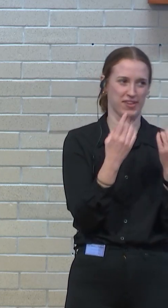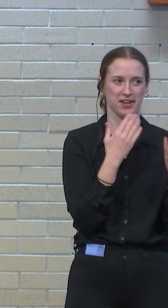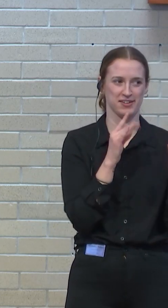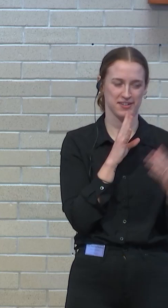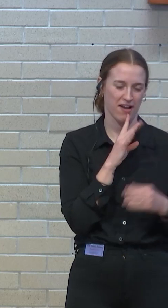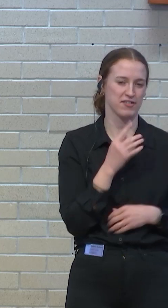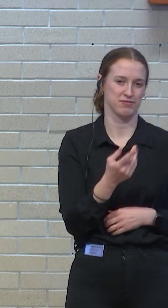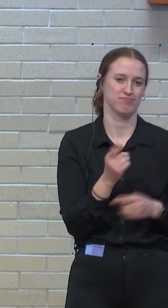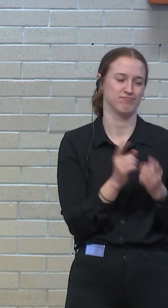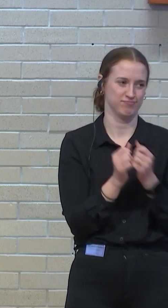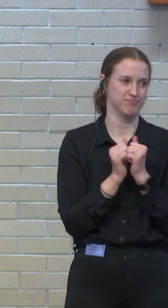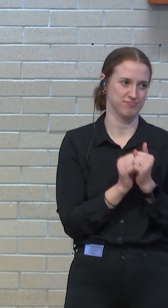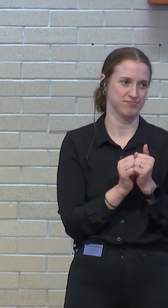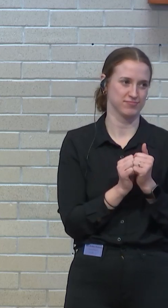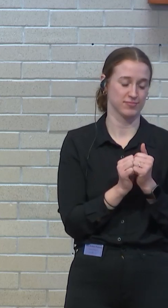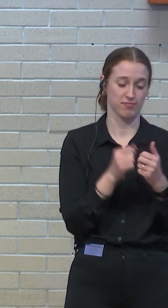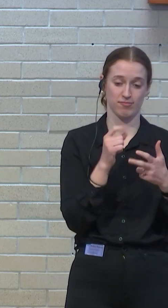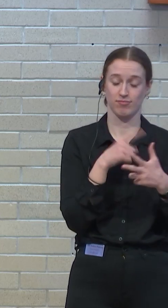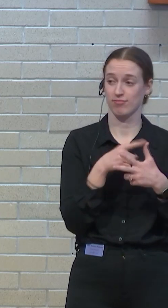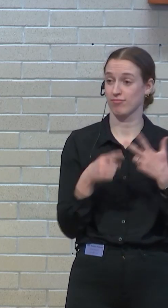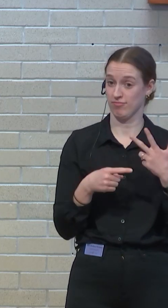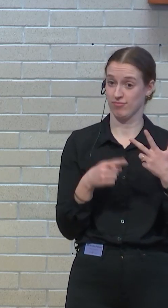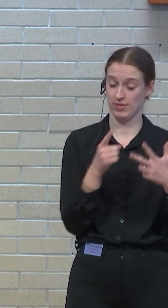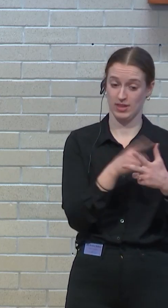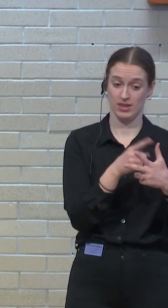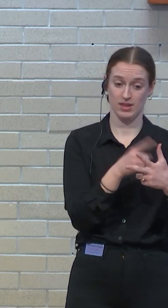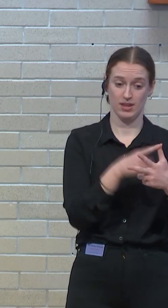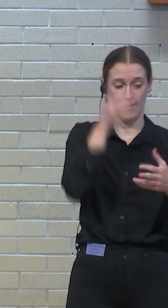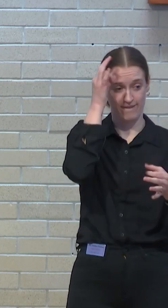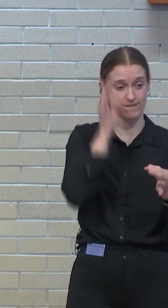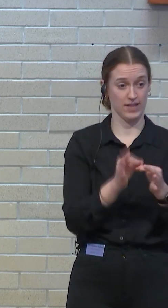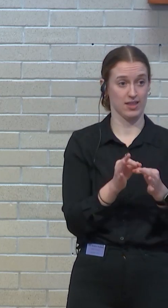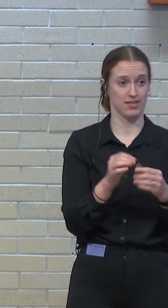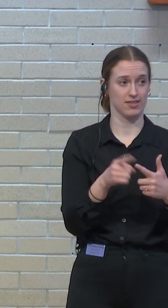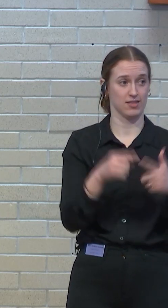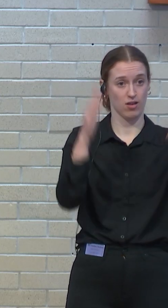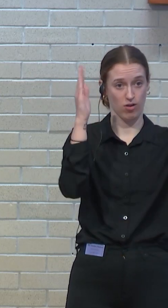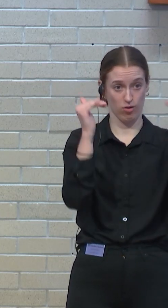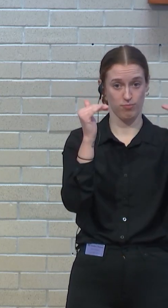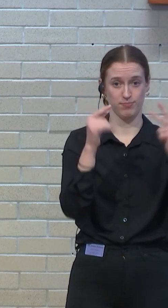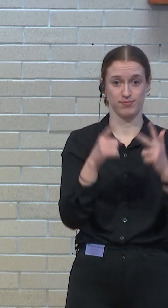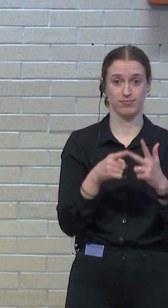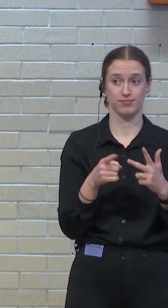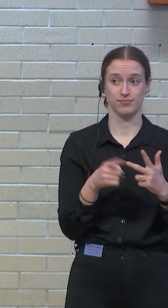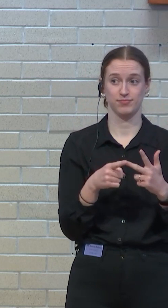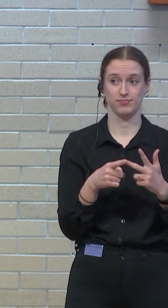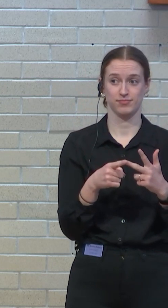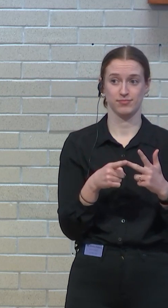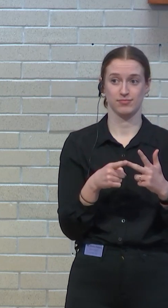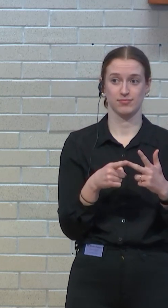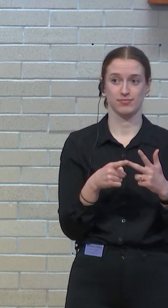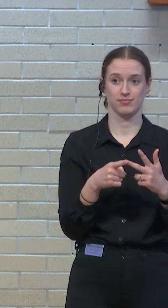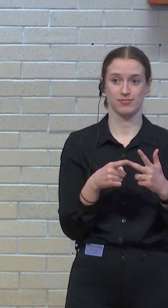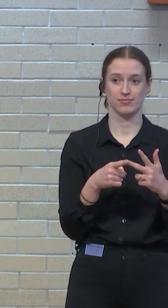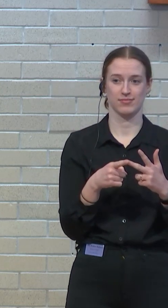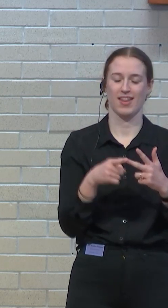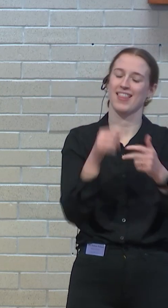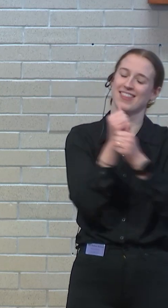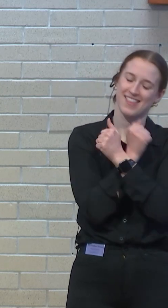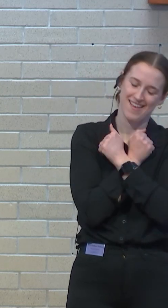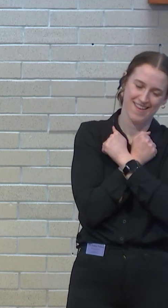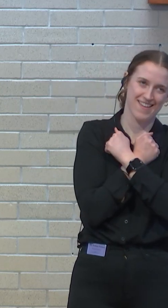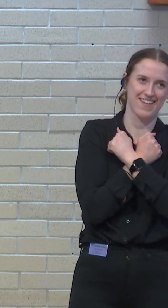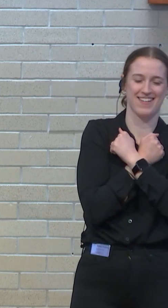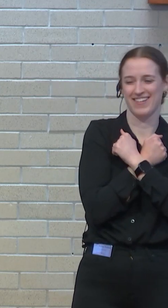three things that will last forever. Scripture tells us that it's faith, hope, and can you guess what the third one is? Love.